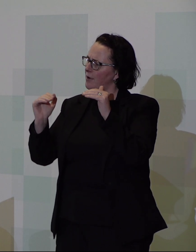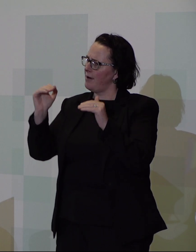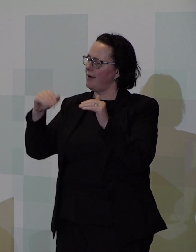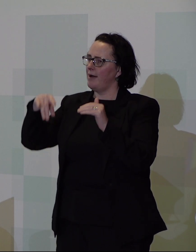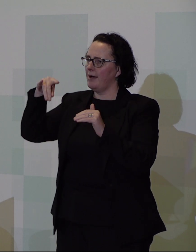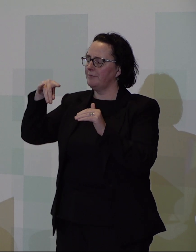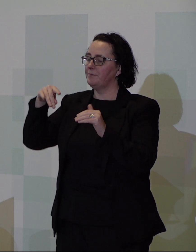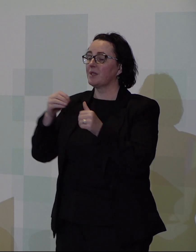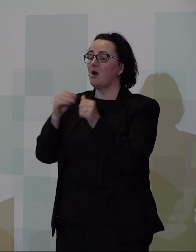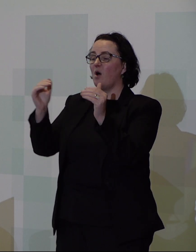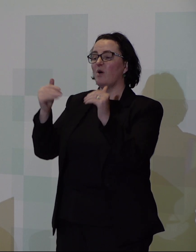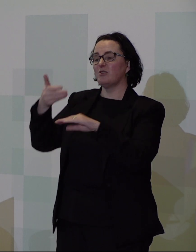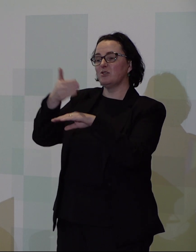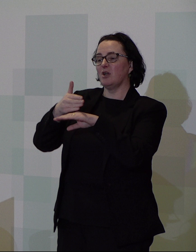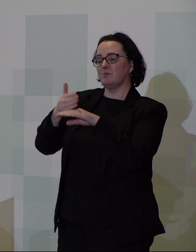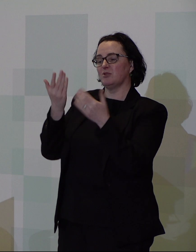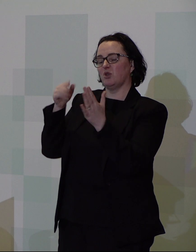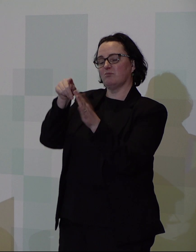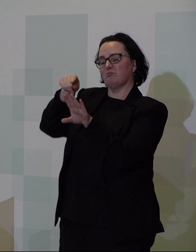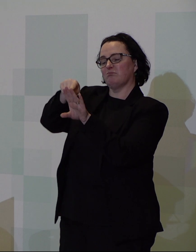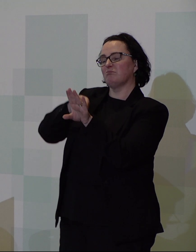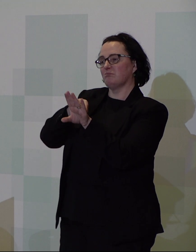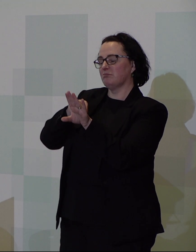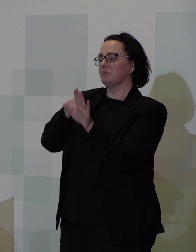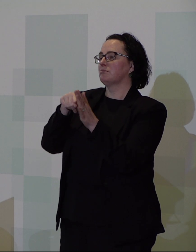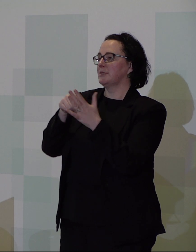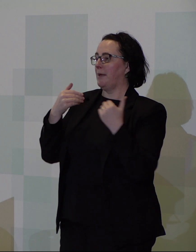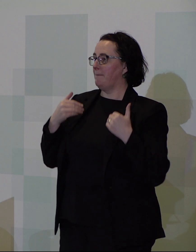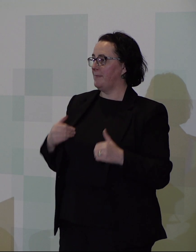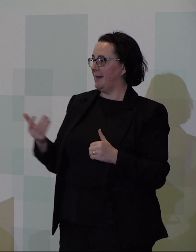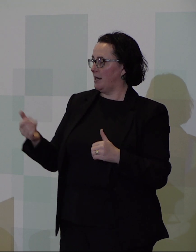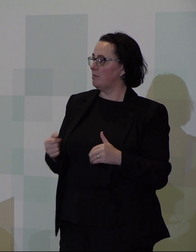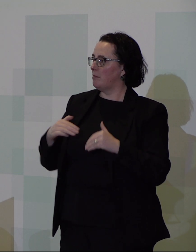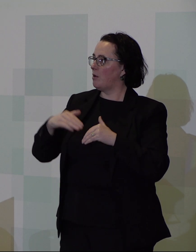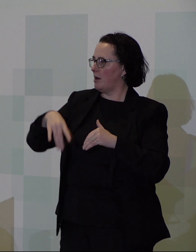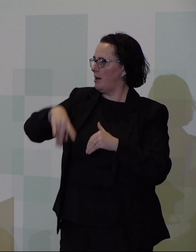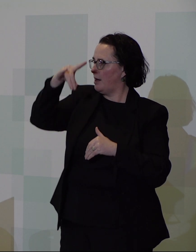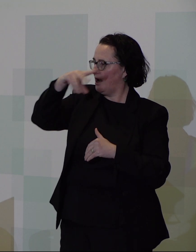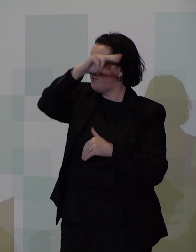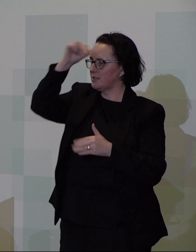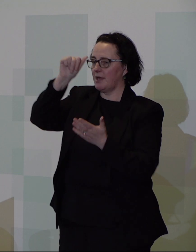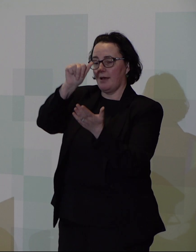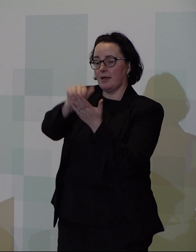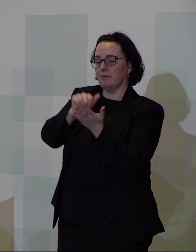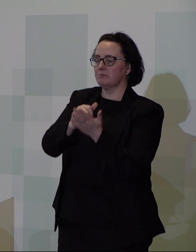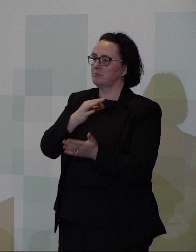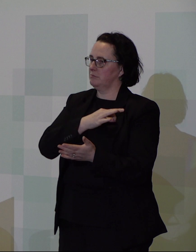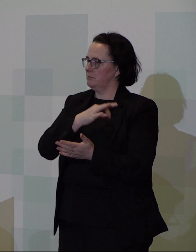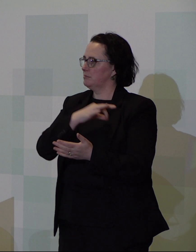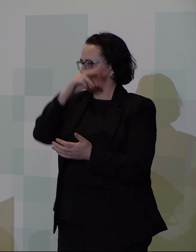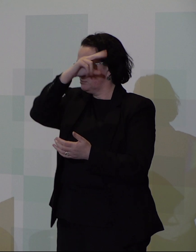In the other occupations shown, male income is noticeably higher. For example, I think accountants is a good example, which